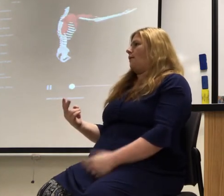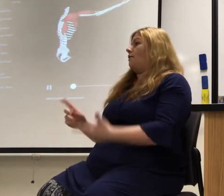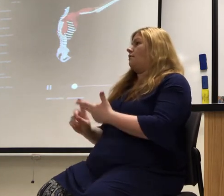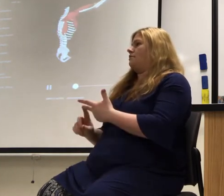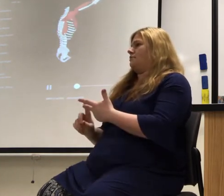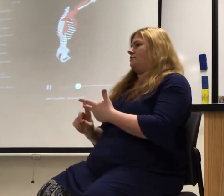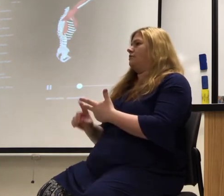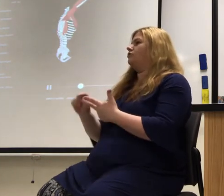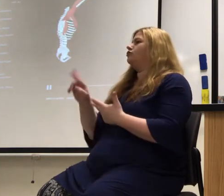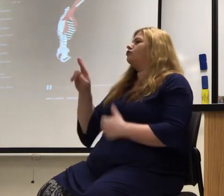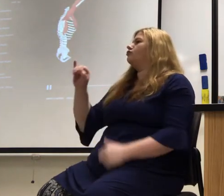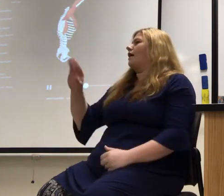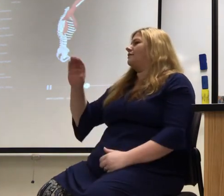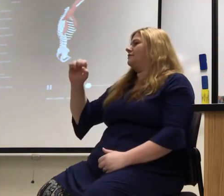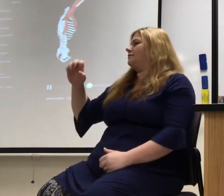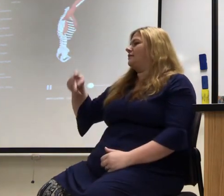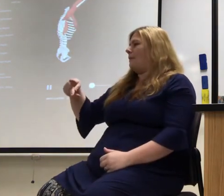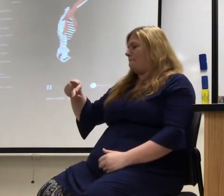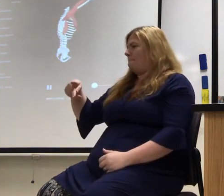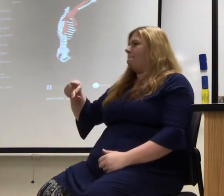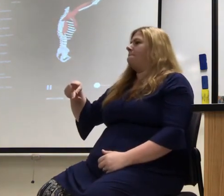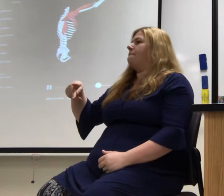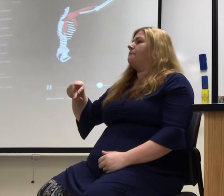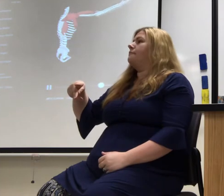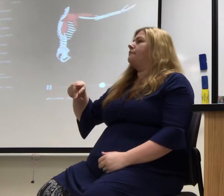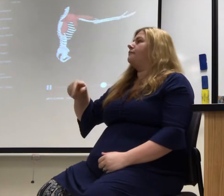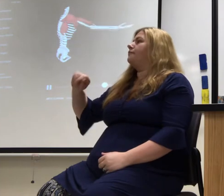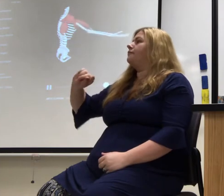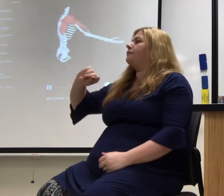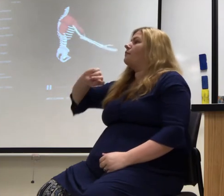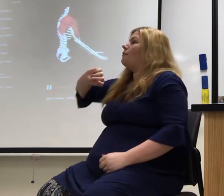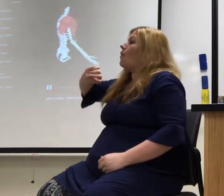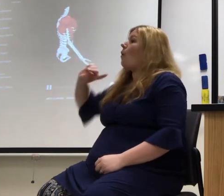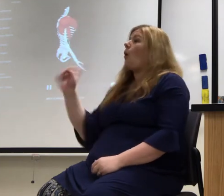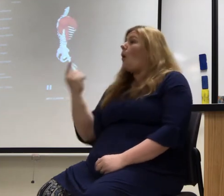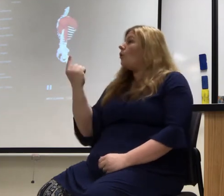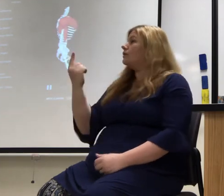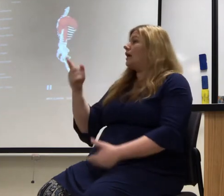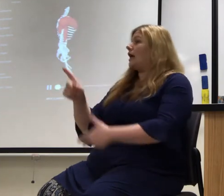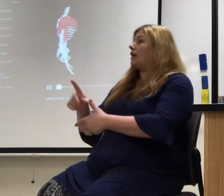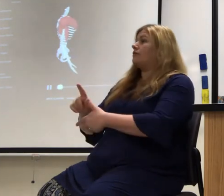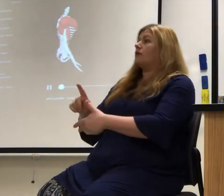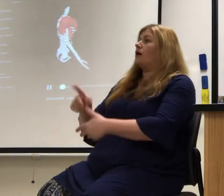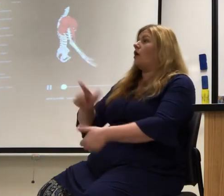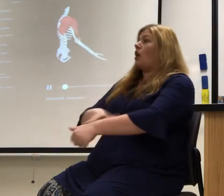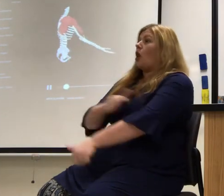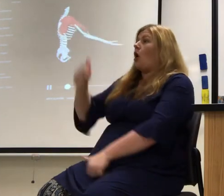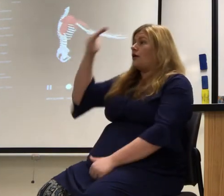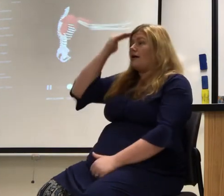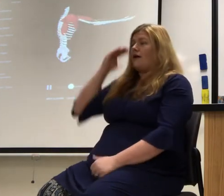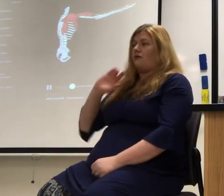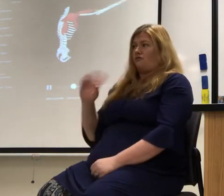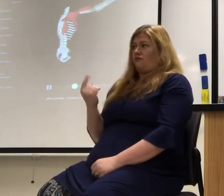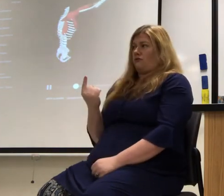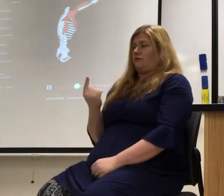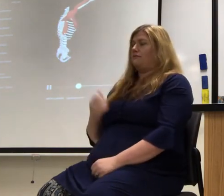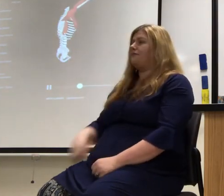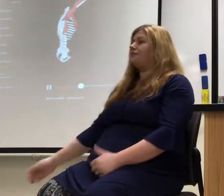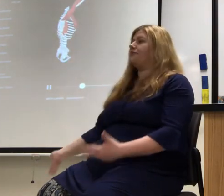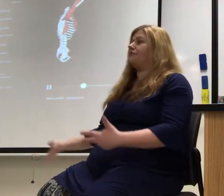head? Only the long head can. Okay. And for the third question, I underlined